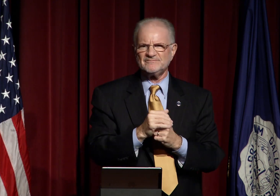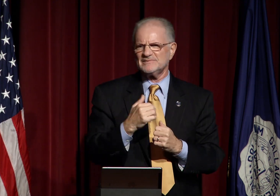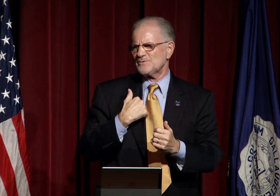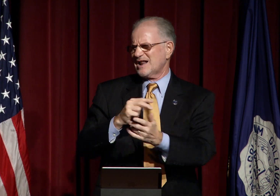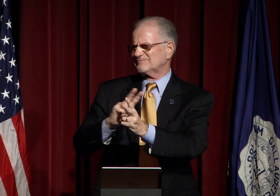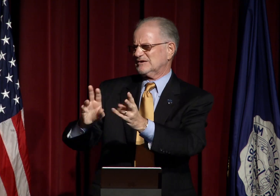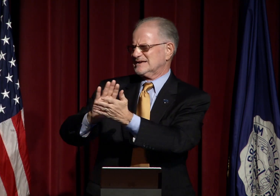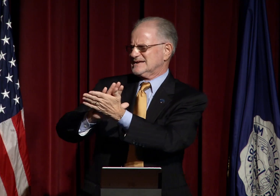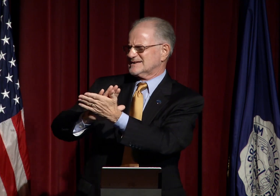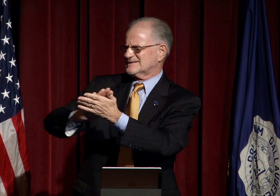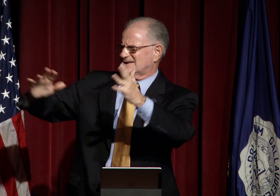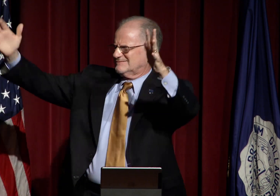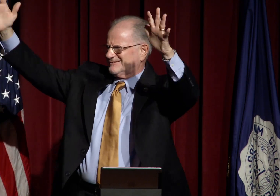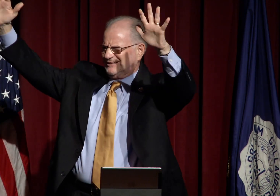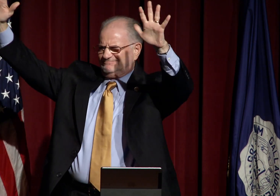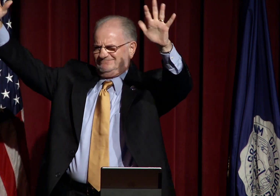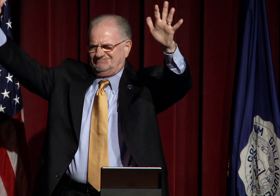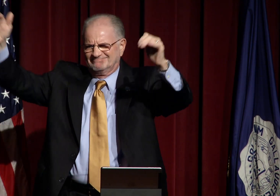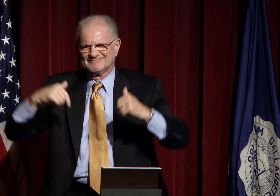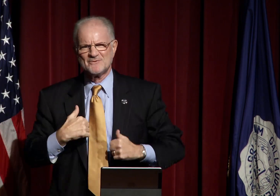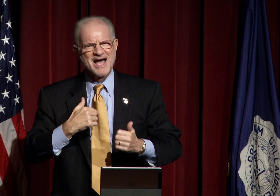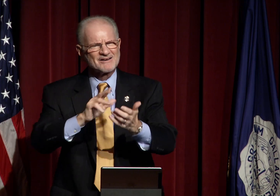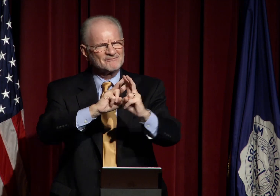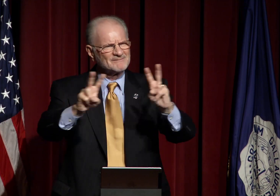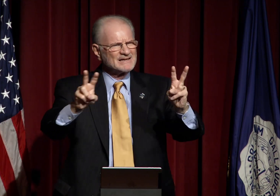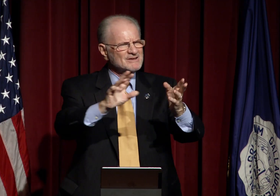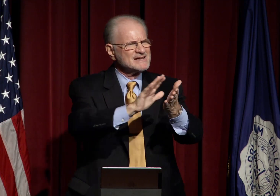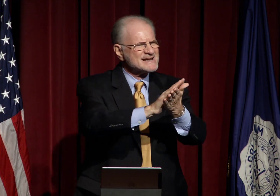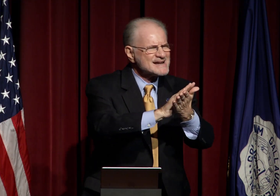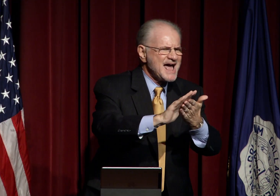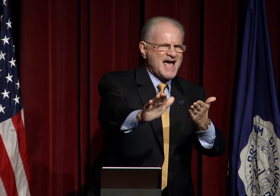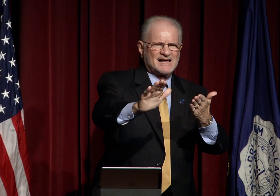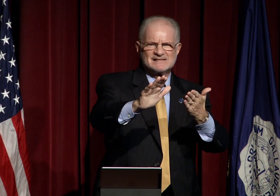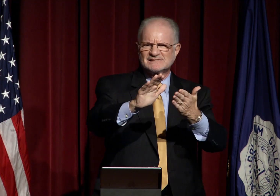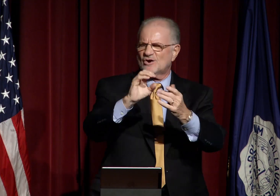some of whom are present with us today. A round of applause for the class of 2018.